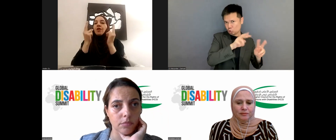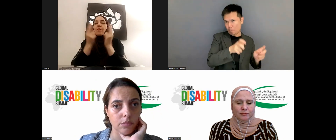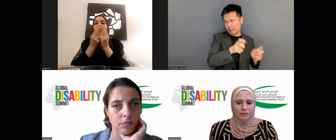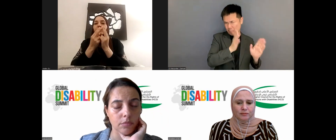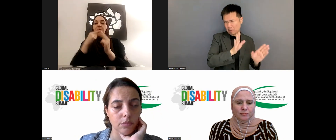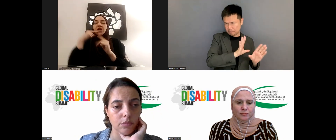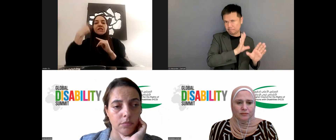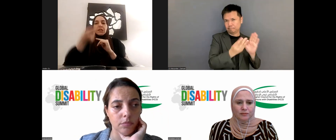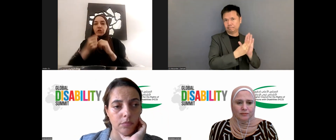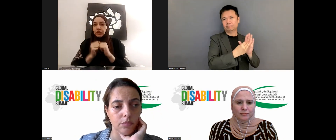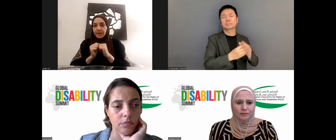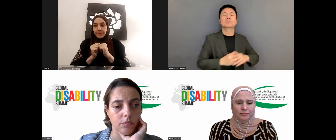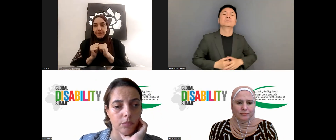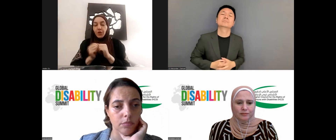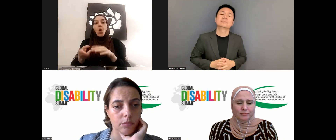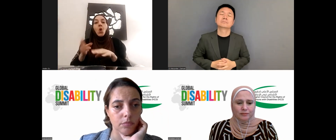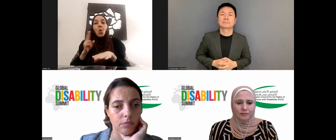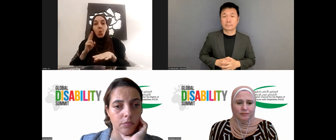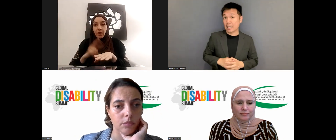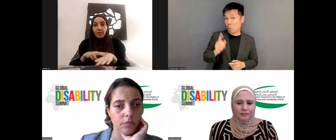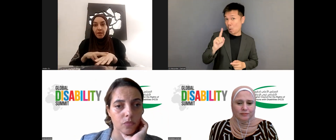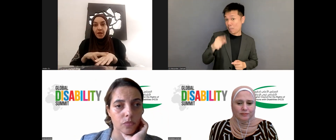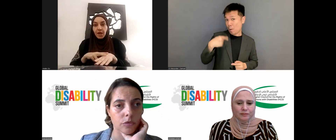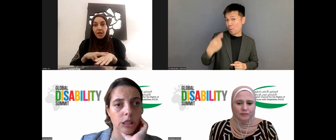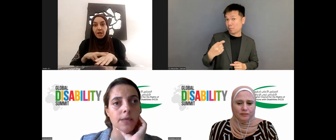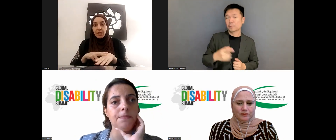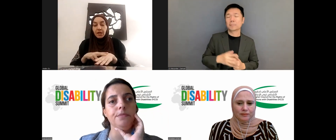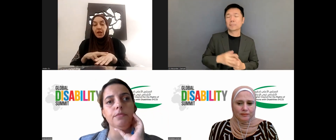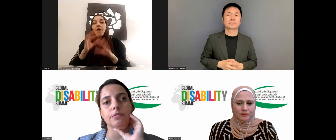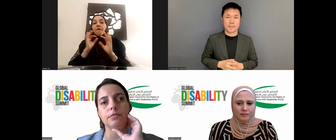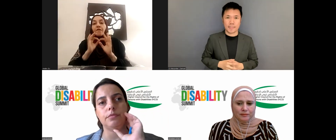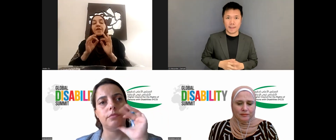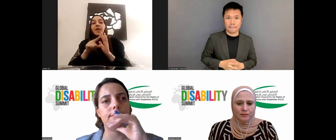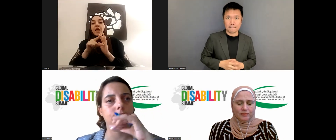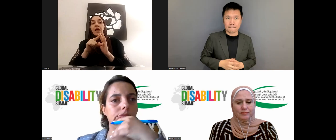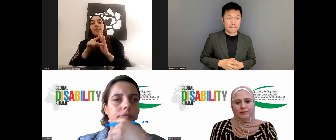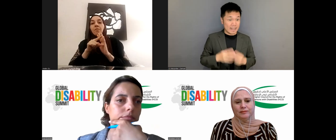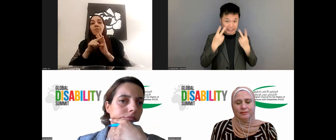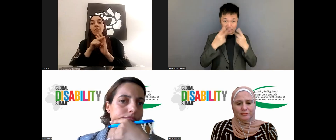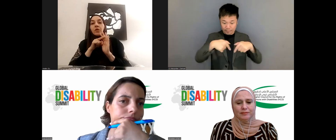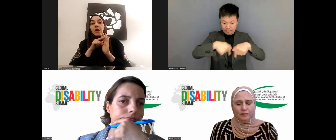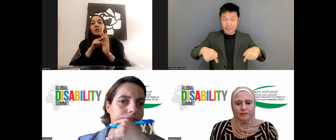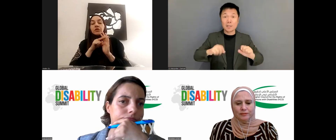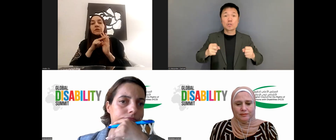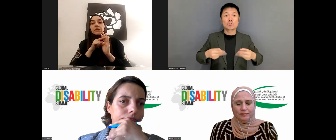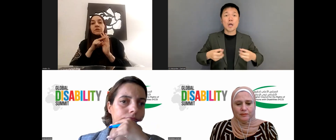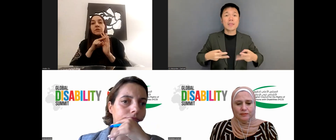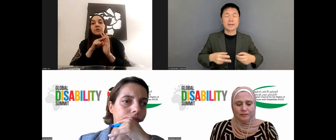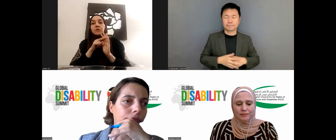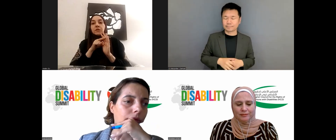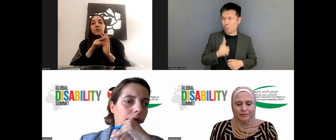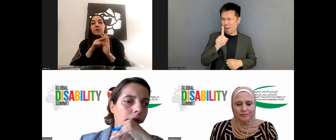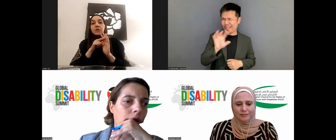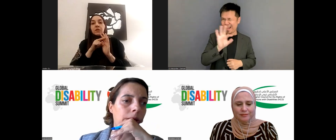question that was made in the chat box, one comment